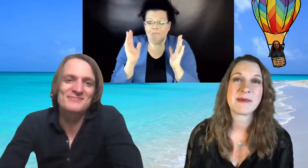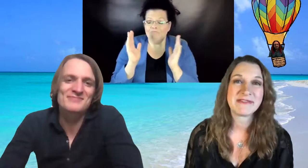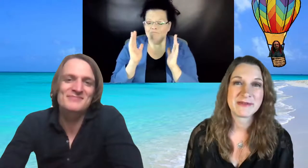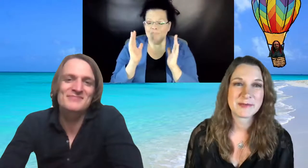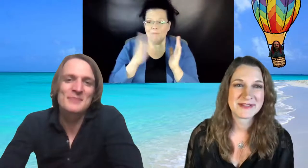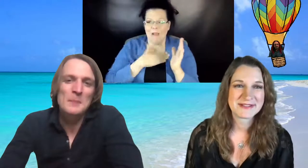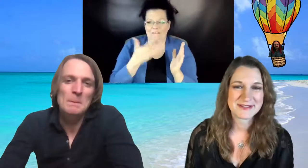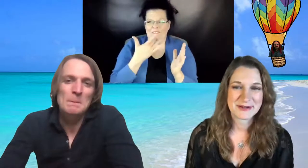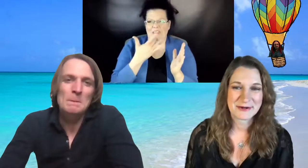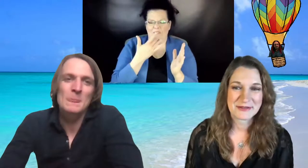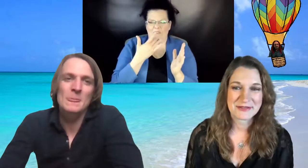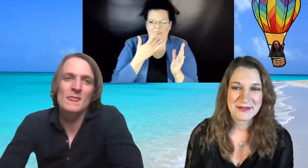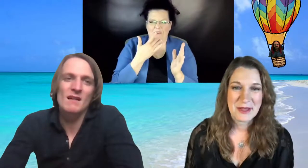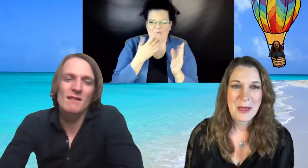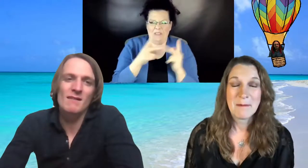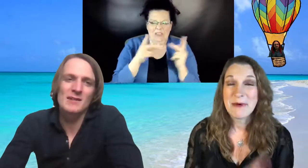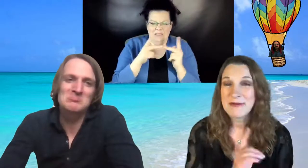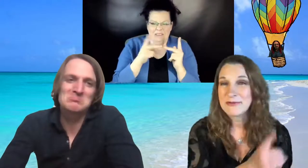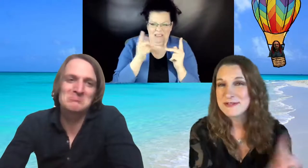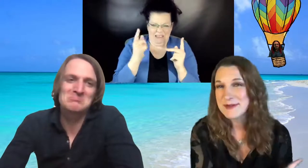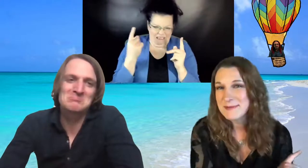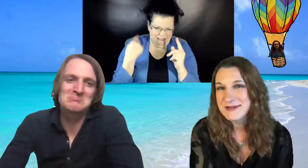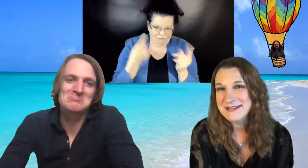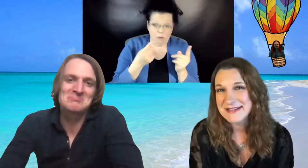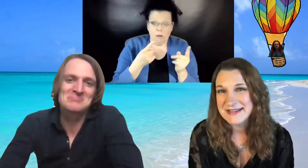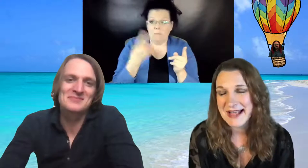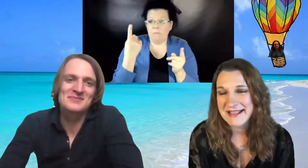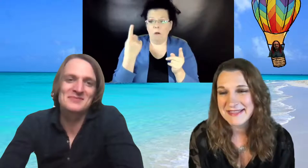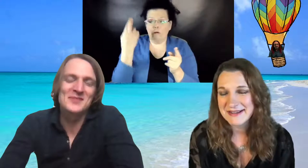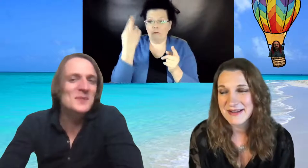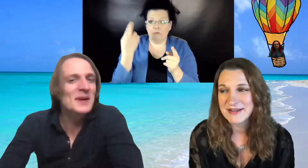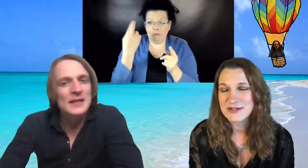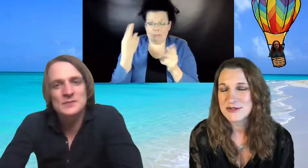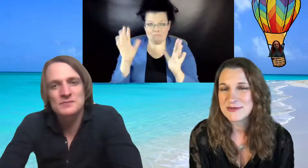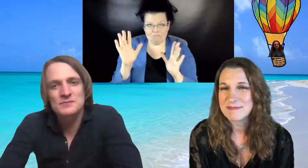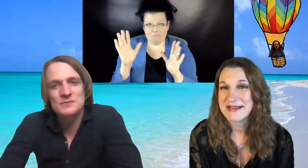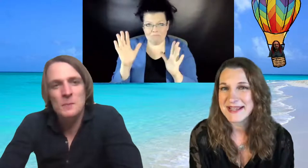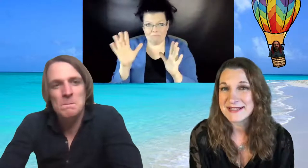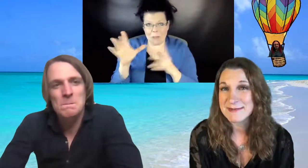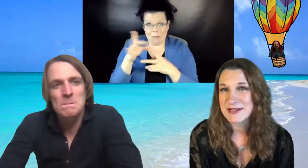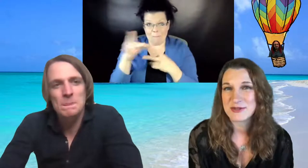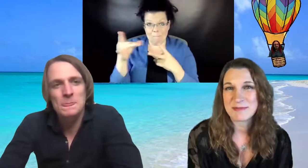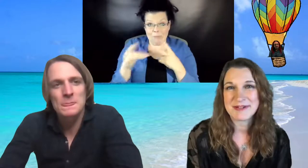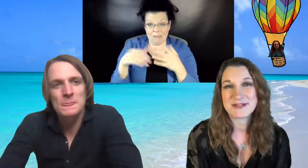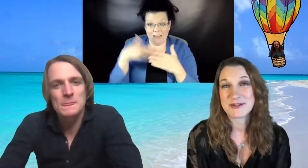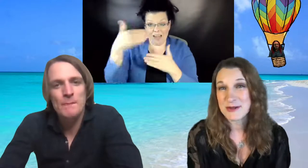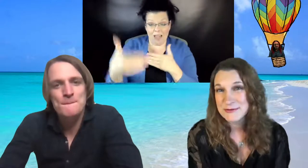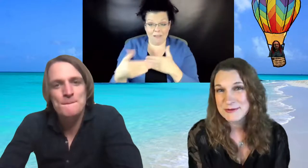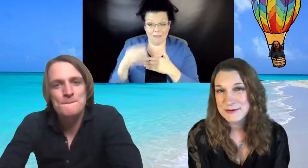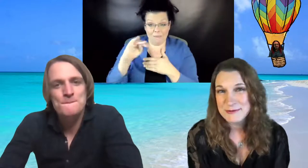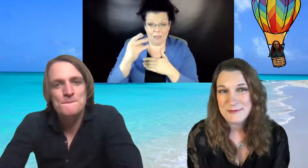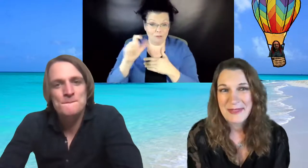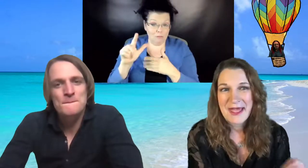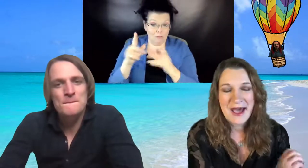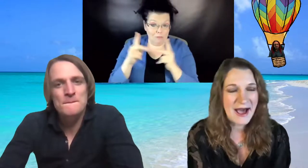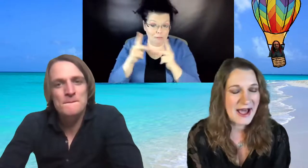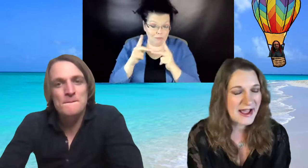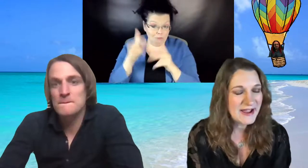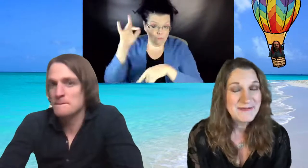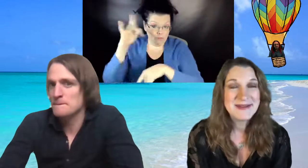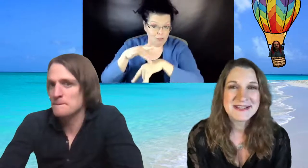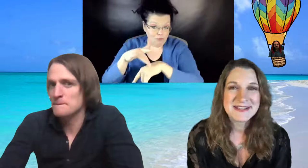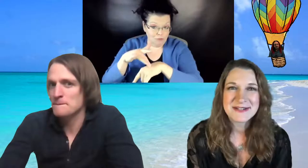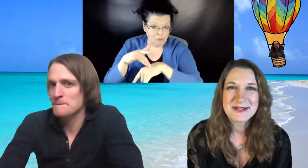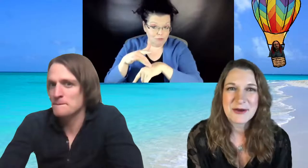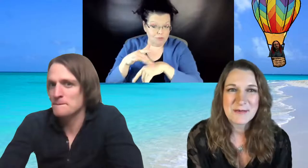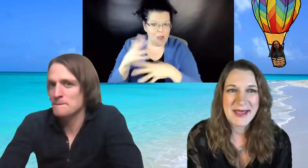that's one of my favorite places on earth. But for some reason, I think if I had to choose my next magical place to go to, I